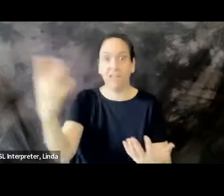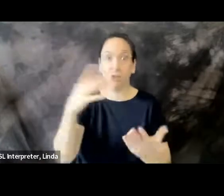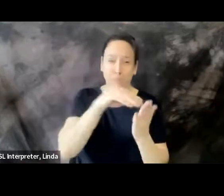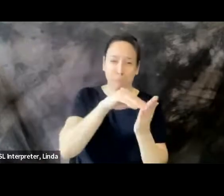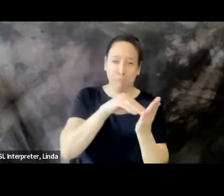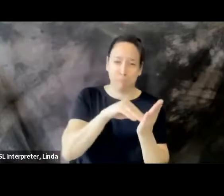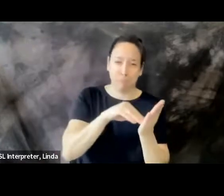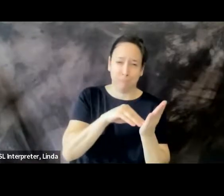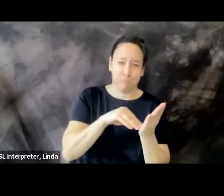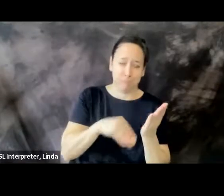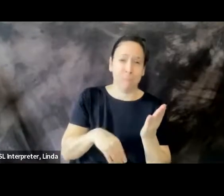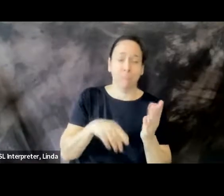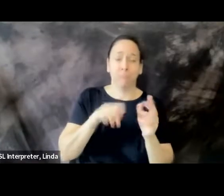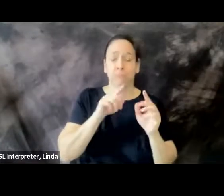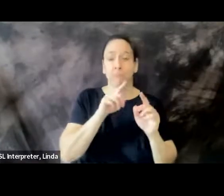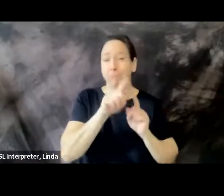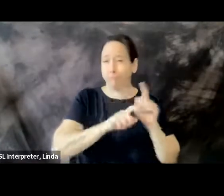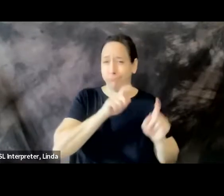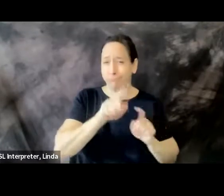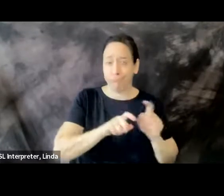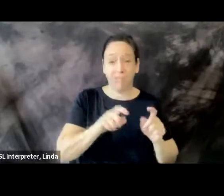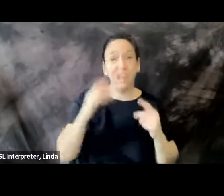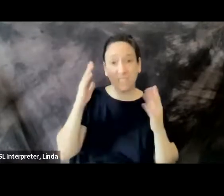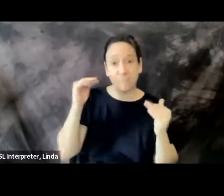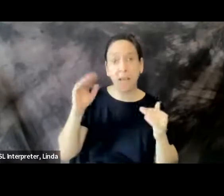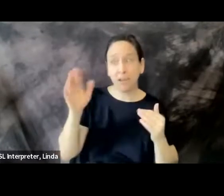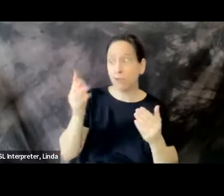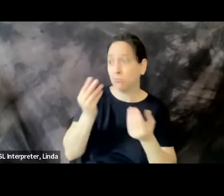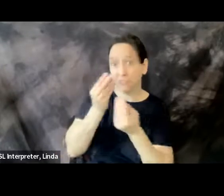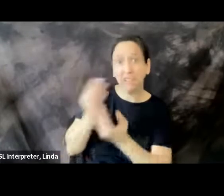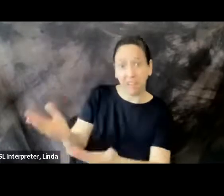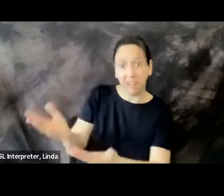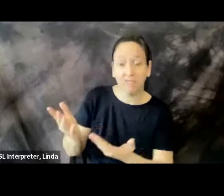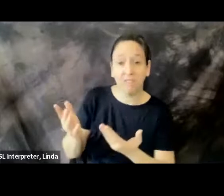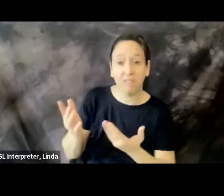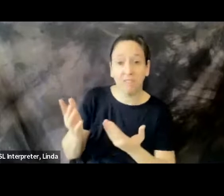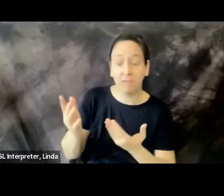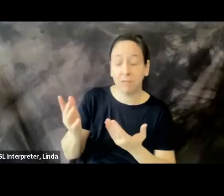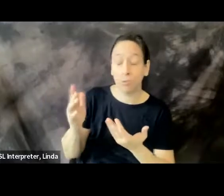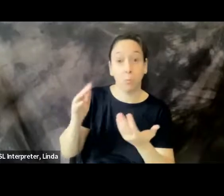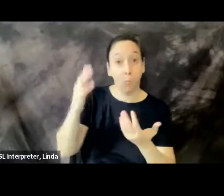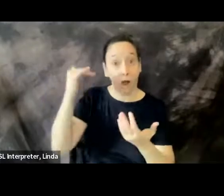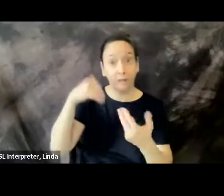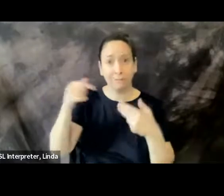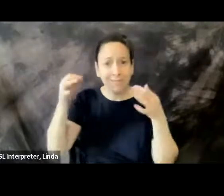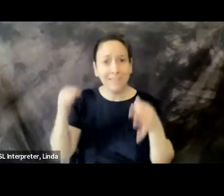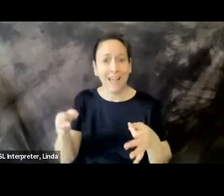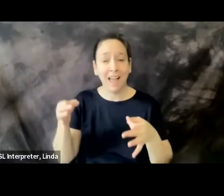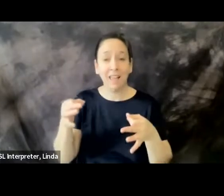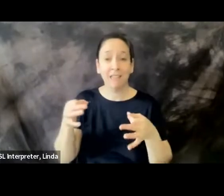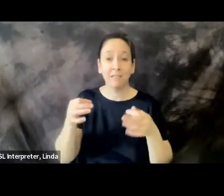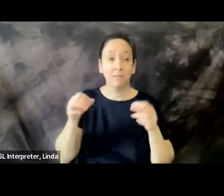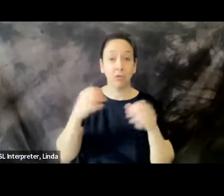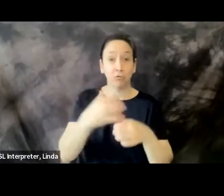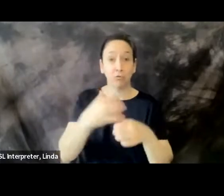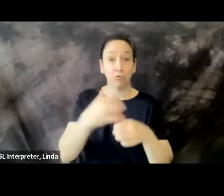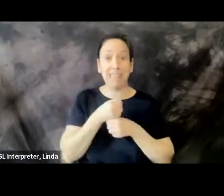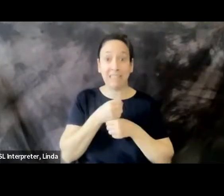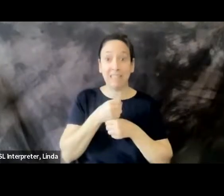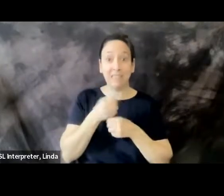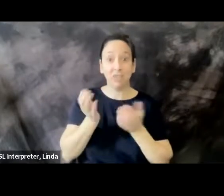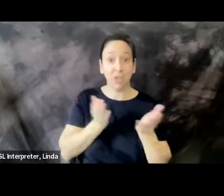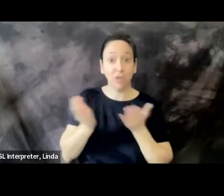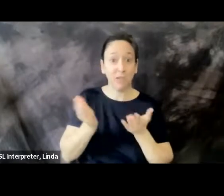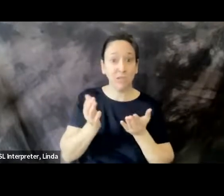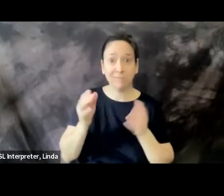are asked and expected to provide this information to determine whether or not they are eligible to receive the services. And